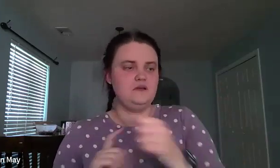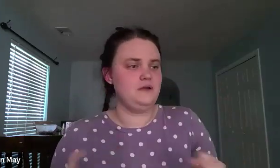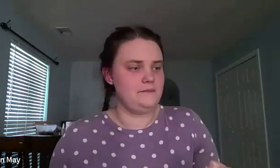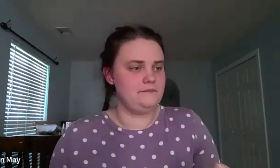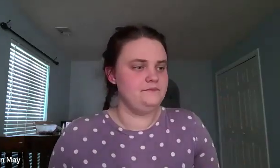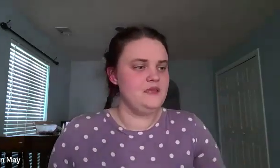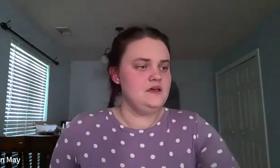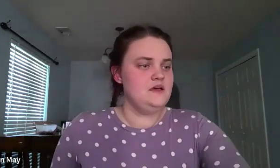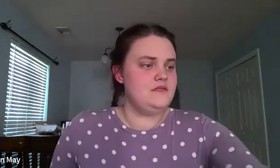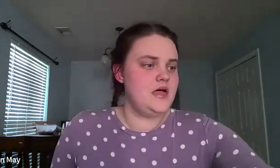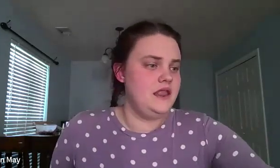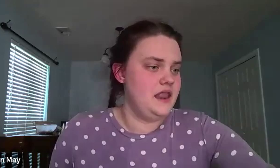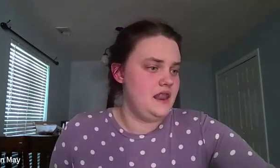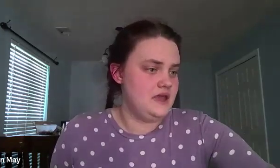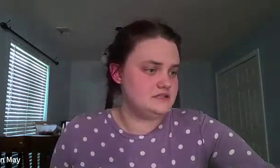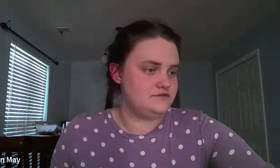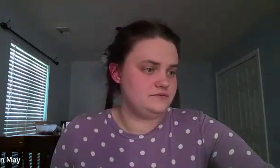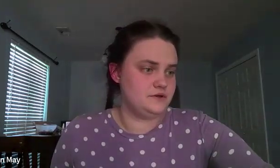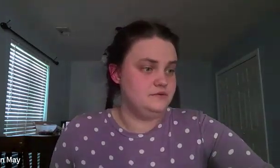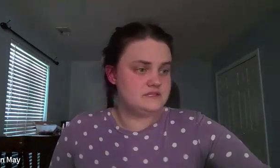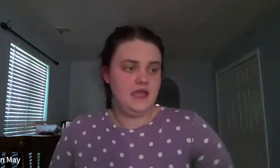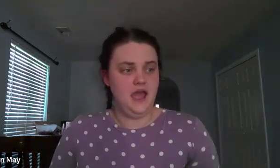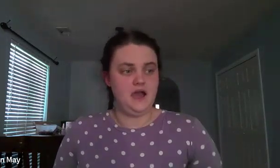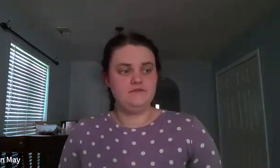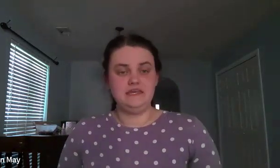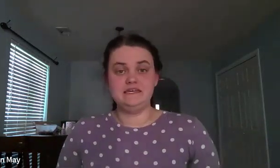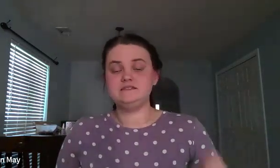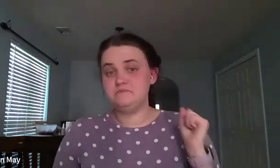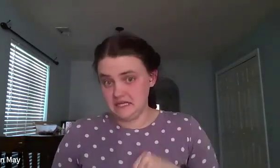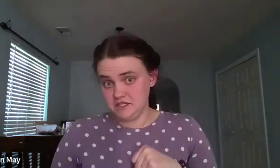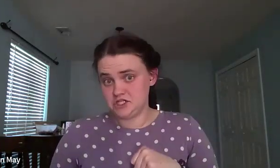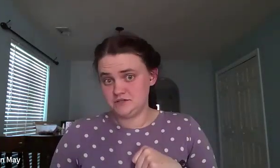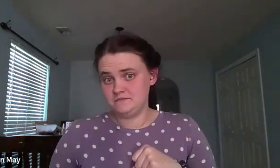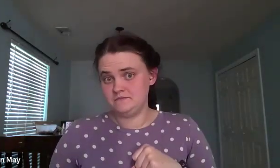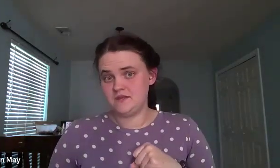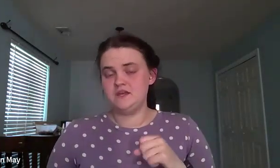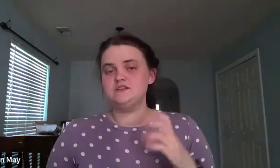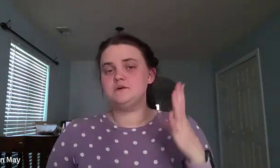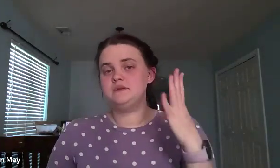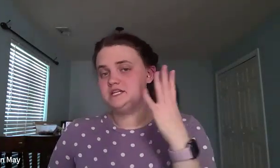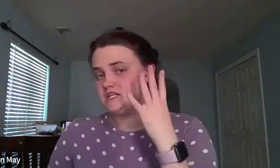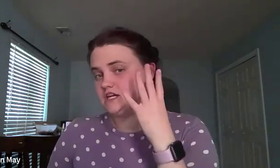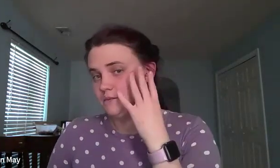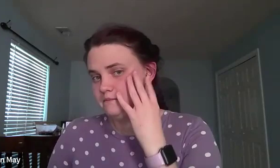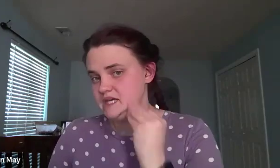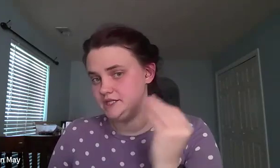Okay. The next fruit I have is peach. So peach is going to go